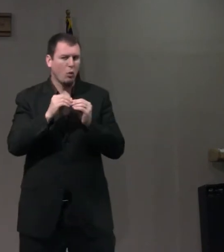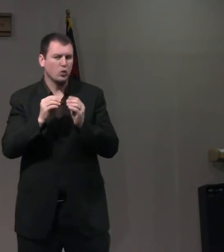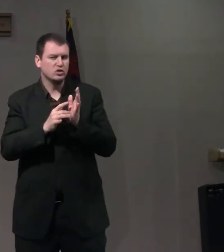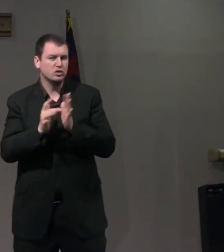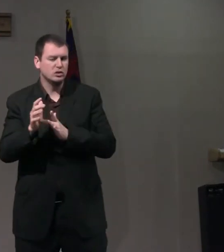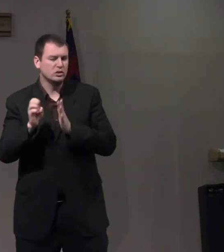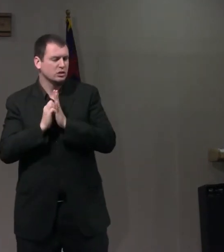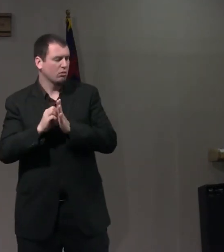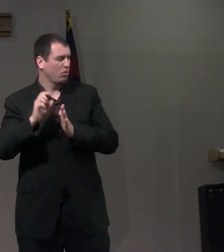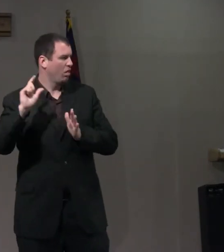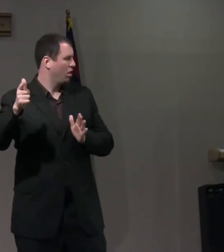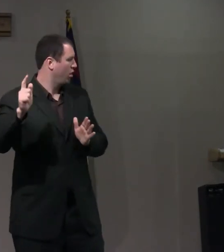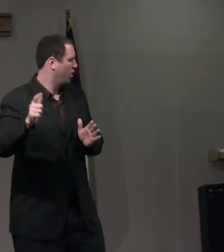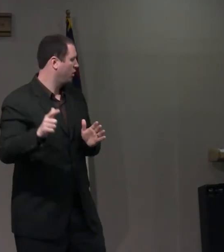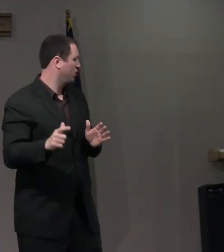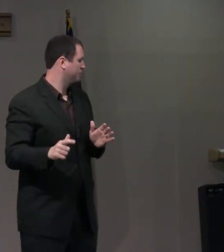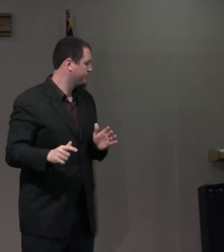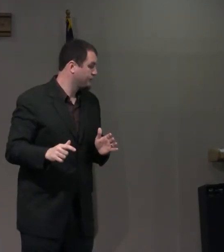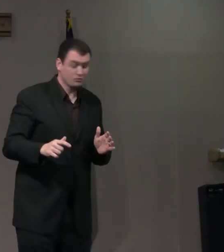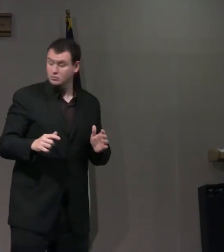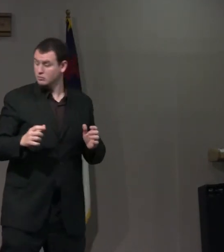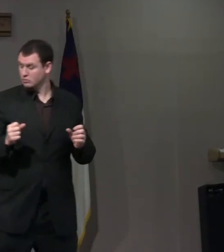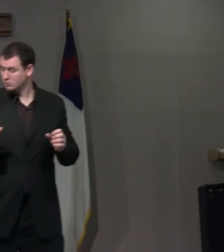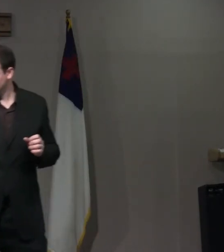Jesus, and we'll see more about Jesus' example later.